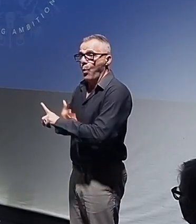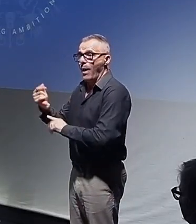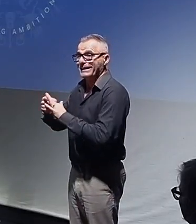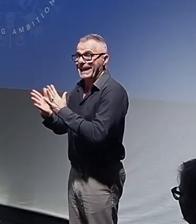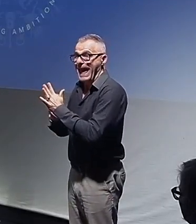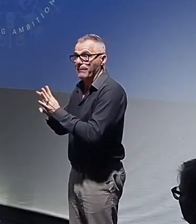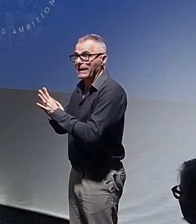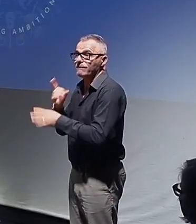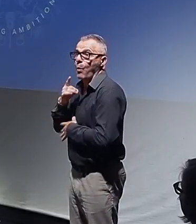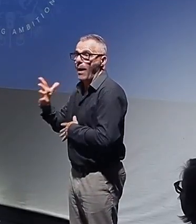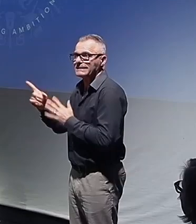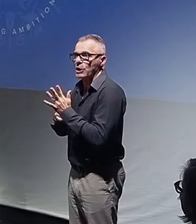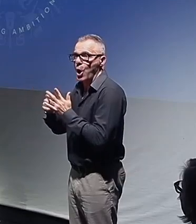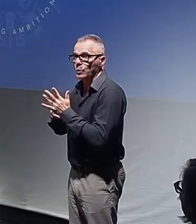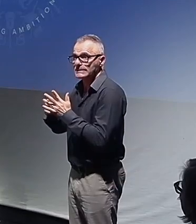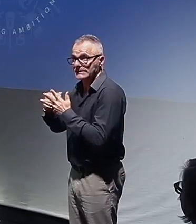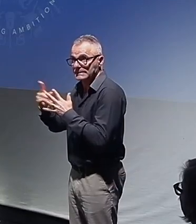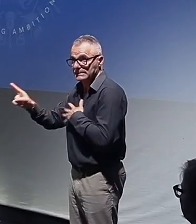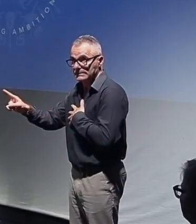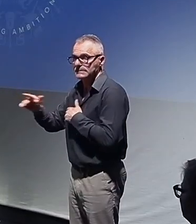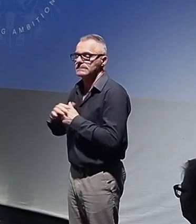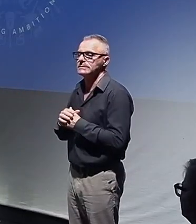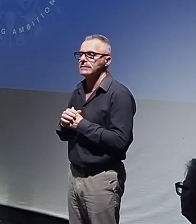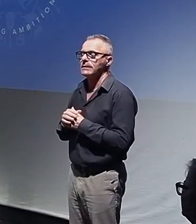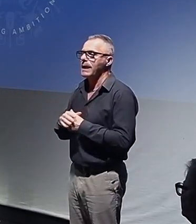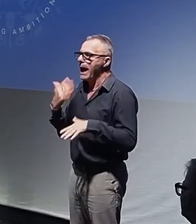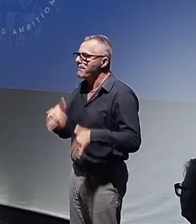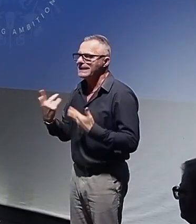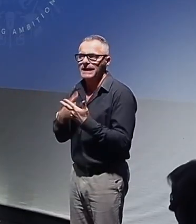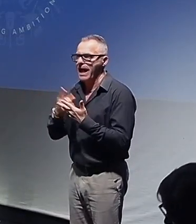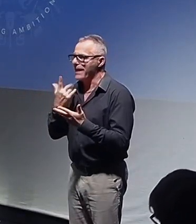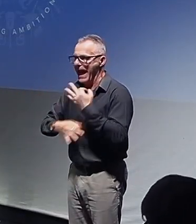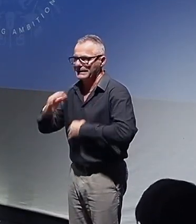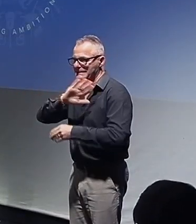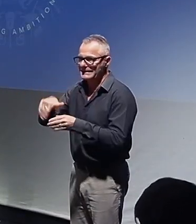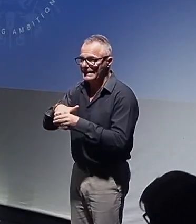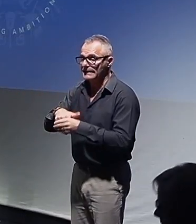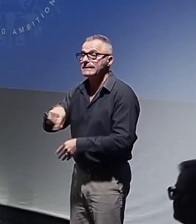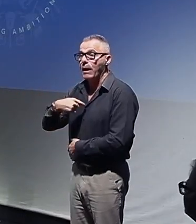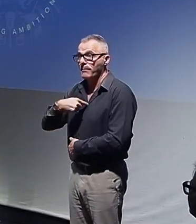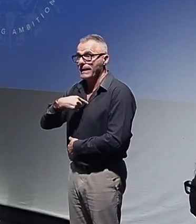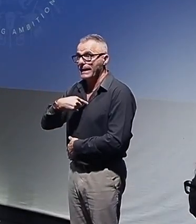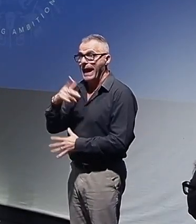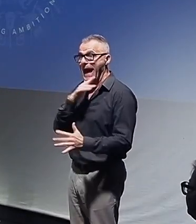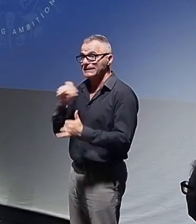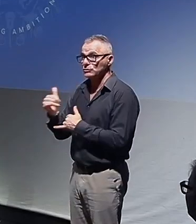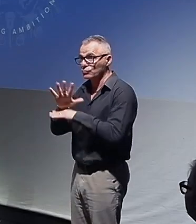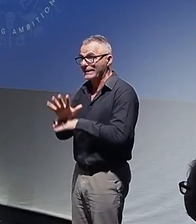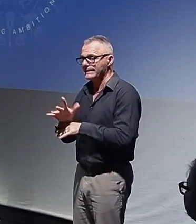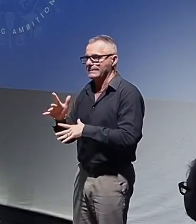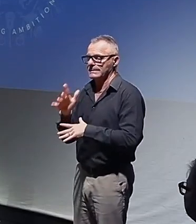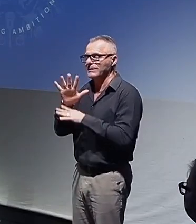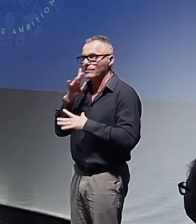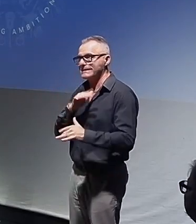White Lotus and everything. And there's amazing other actors in it. I screen tested